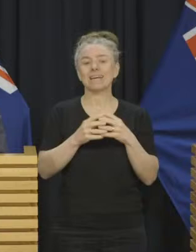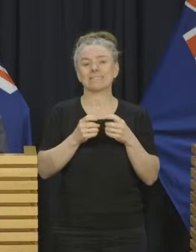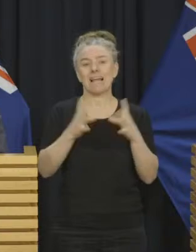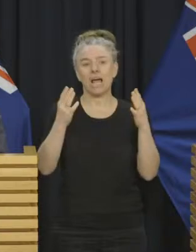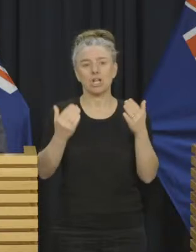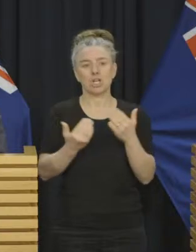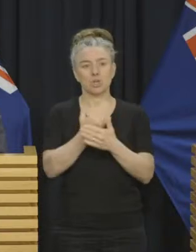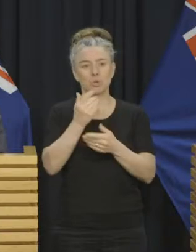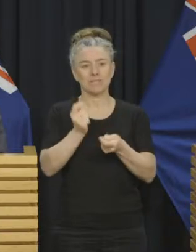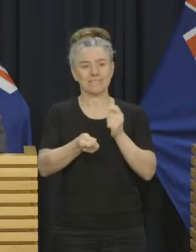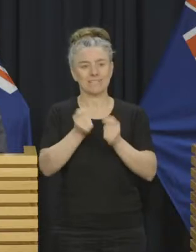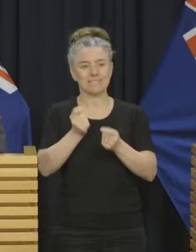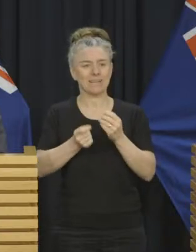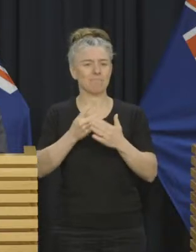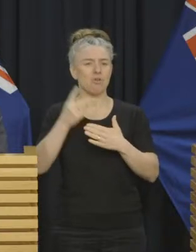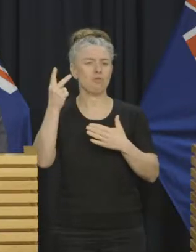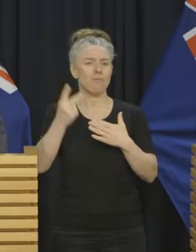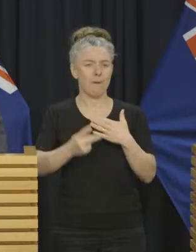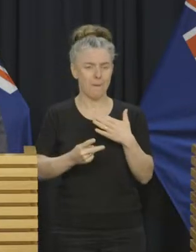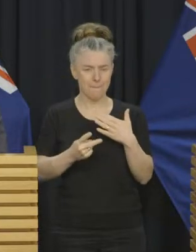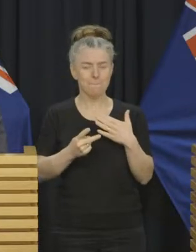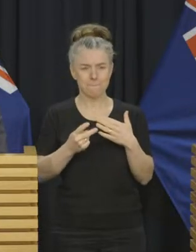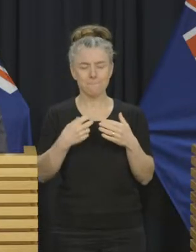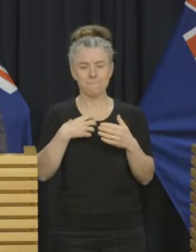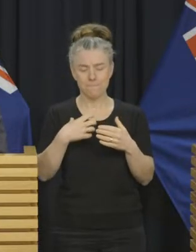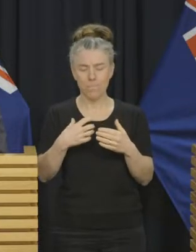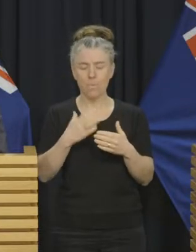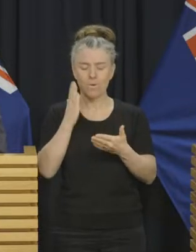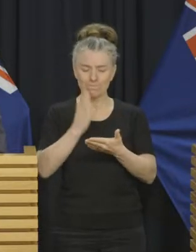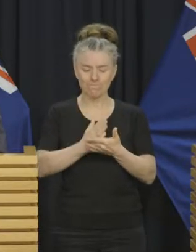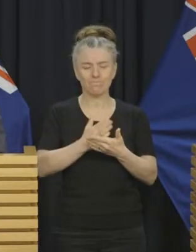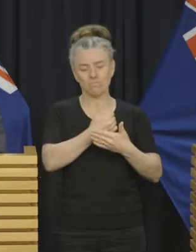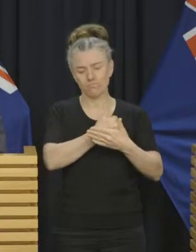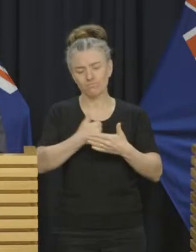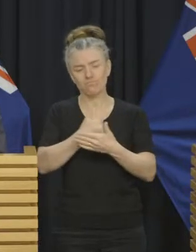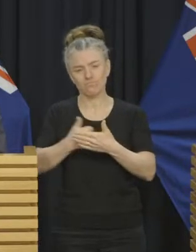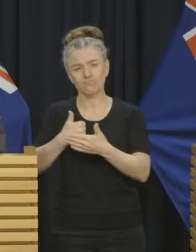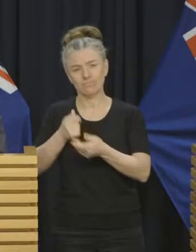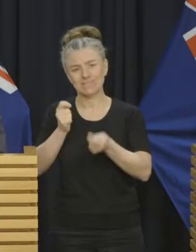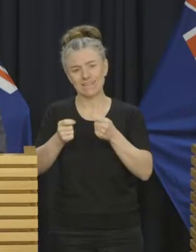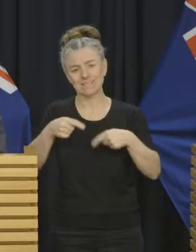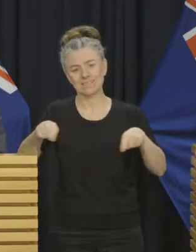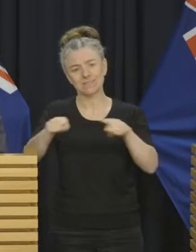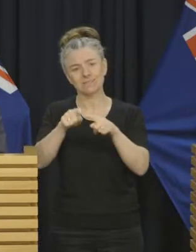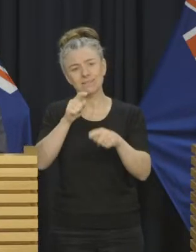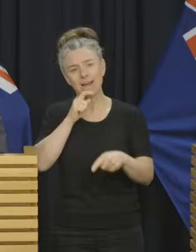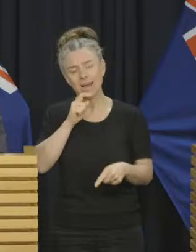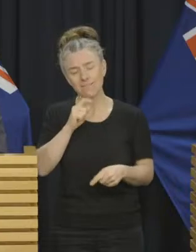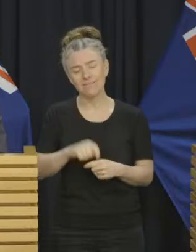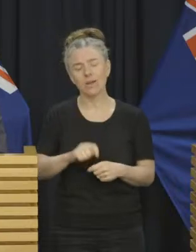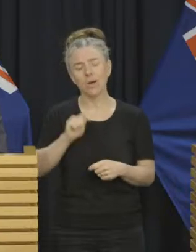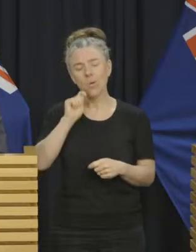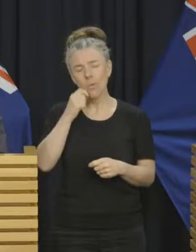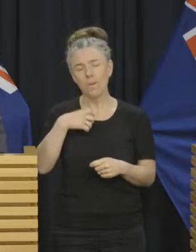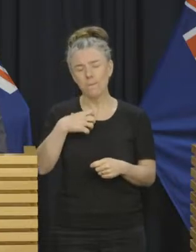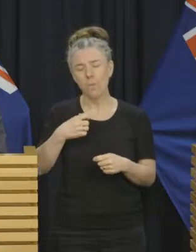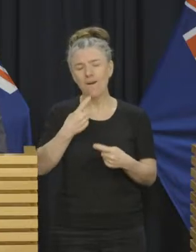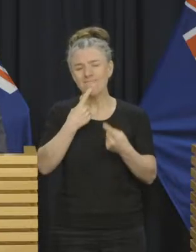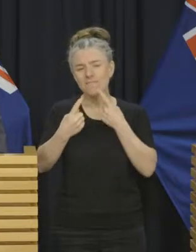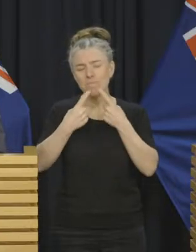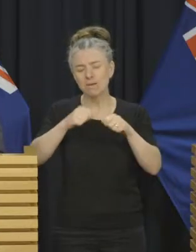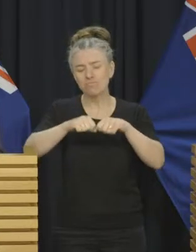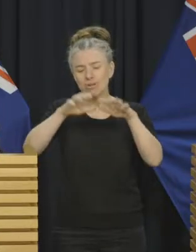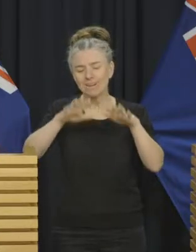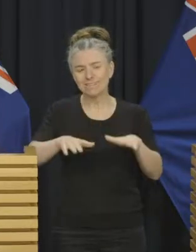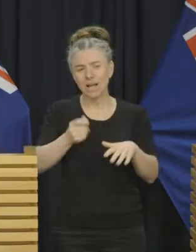regime started to kick into gear to a higher level. We are going to be getting a more detailed breakdown of that. That